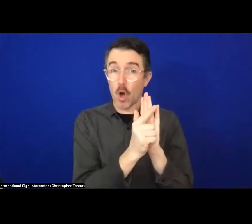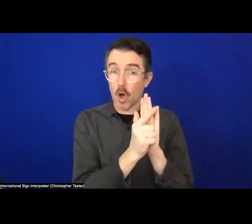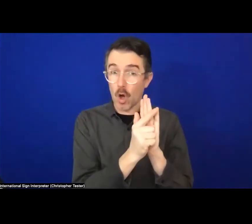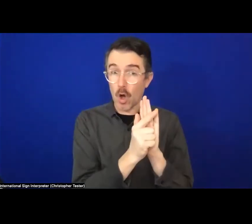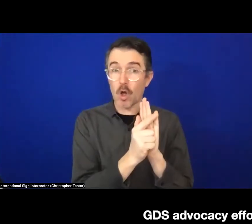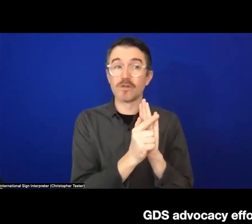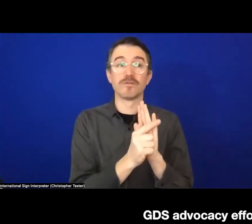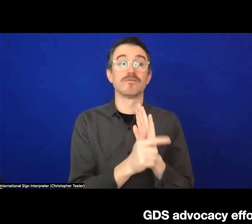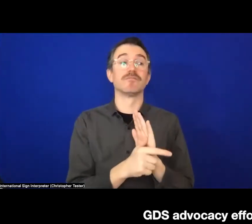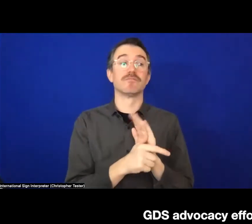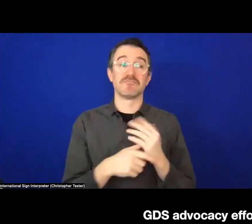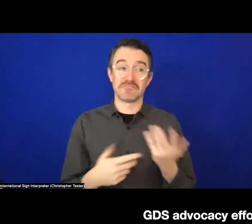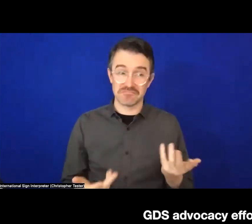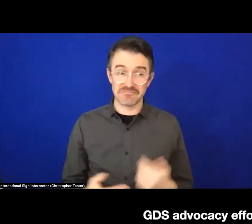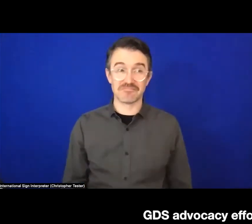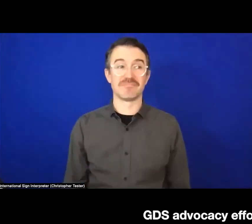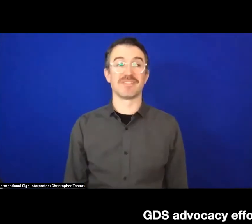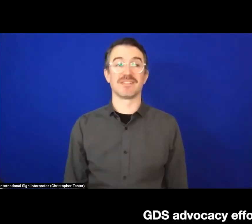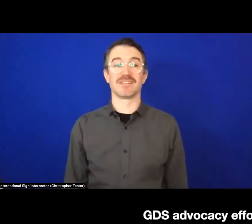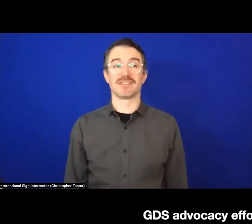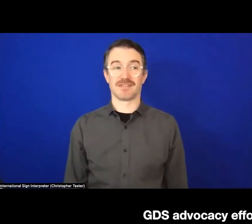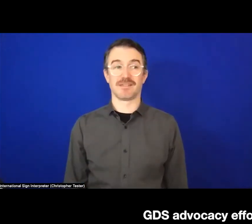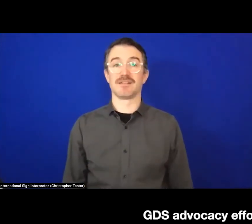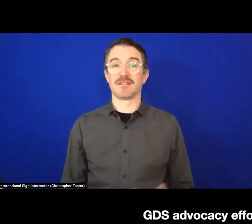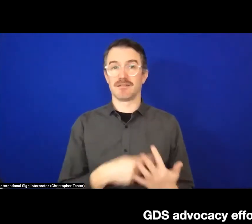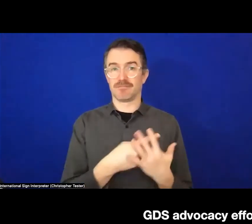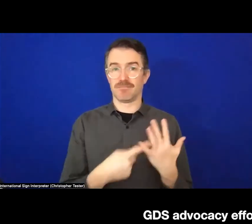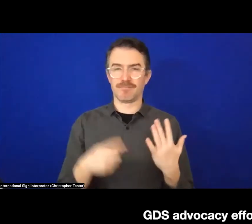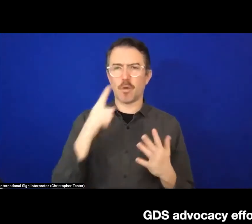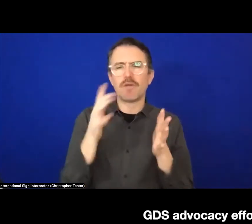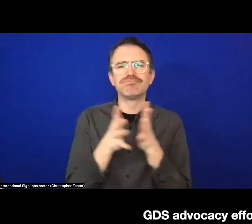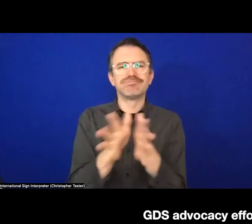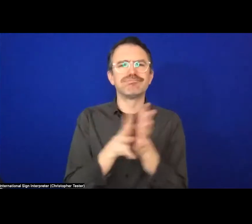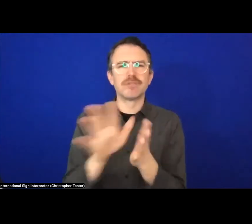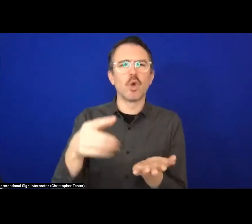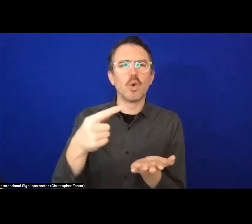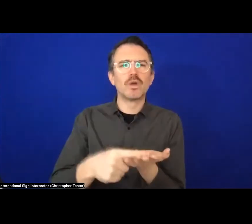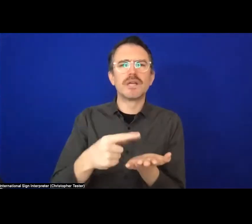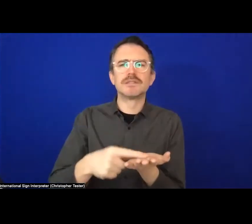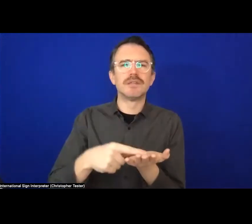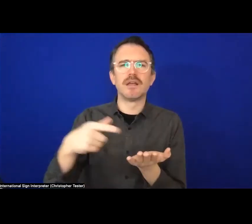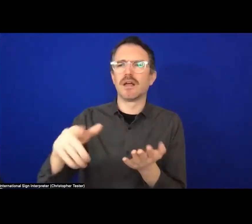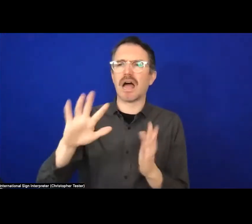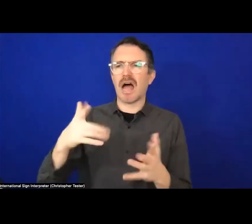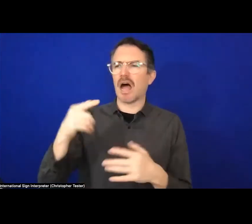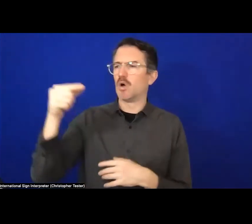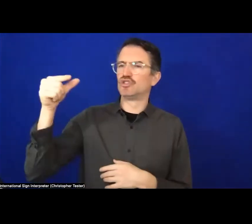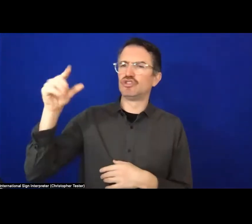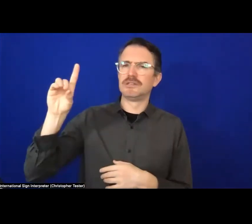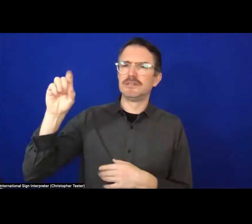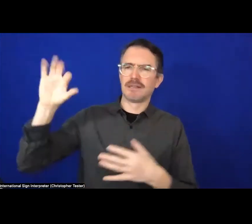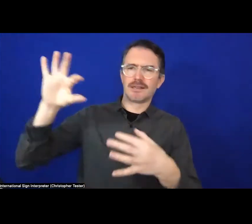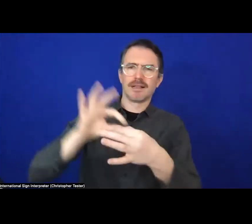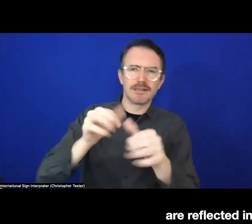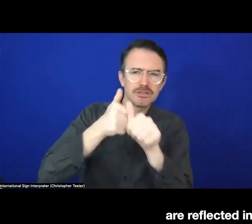about Uganda's GDS advocacy efforts to secure commitments from their government and